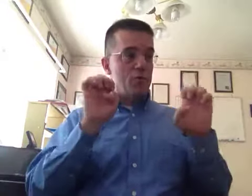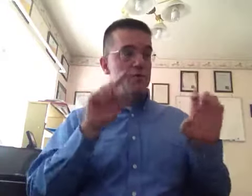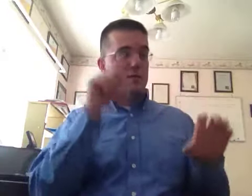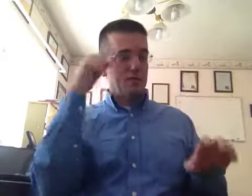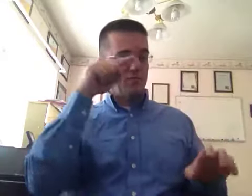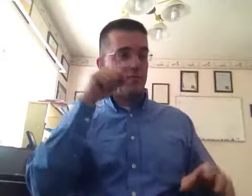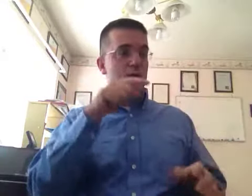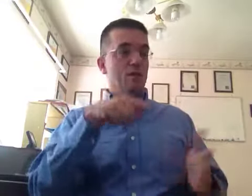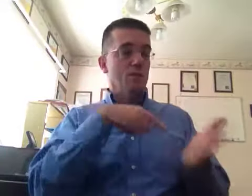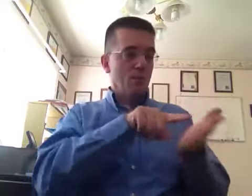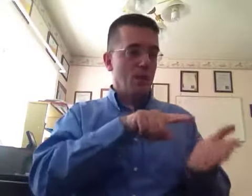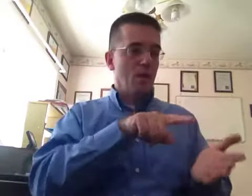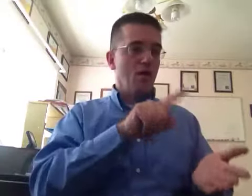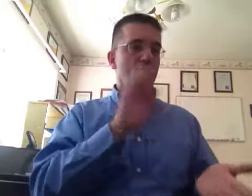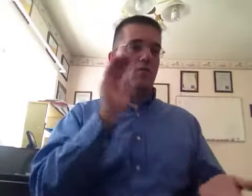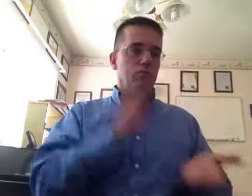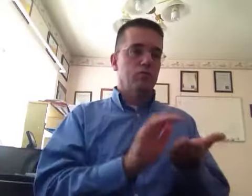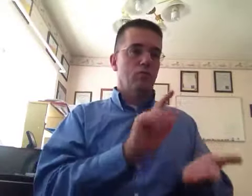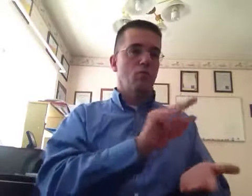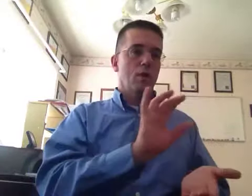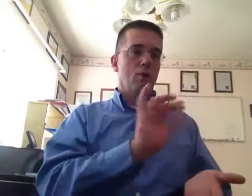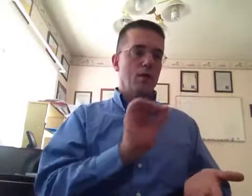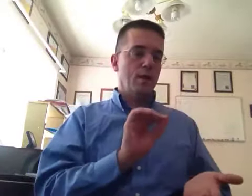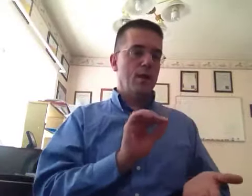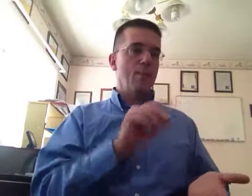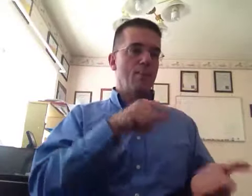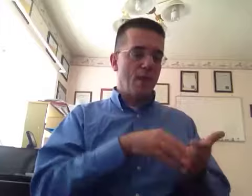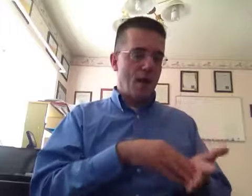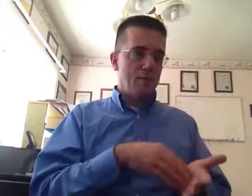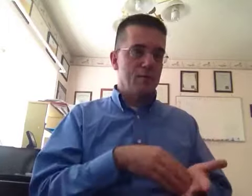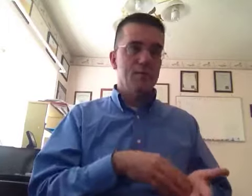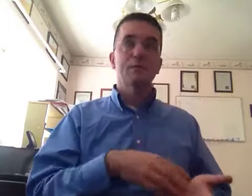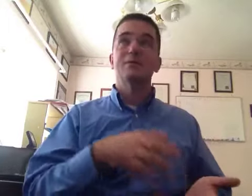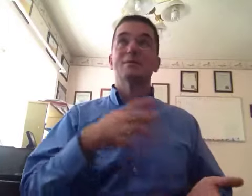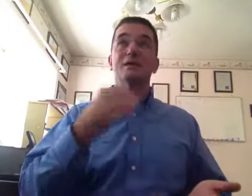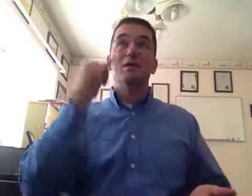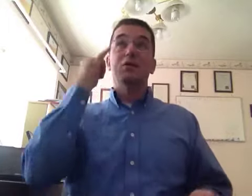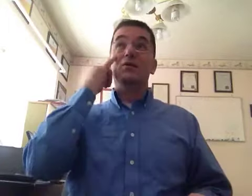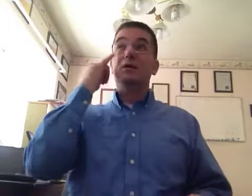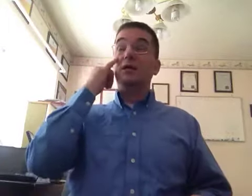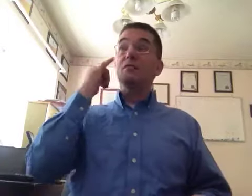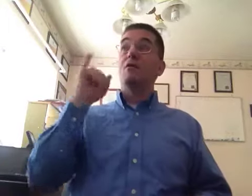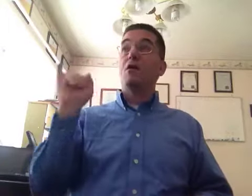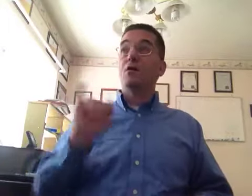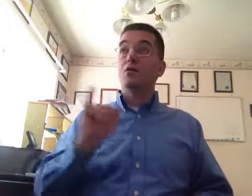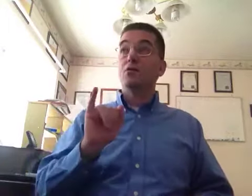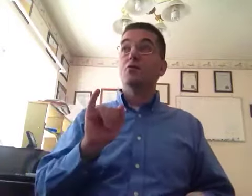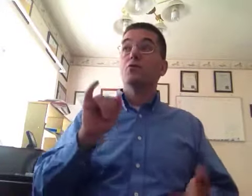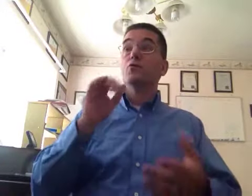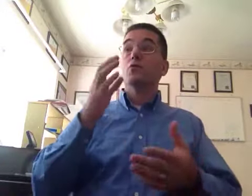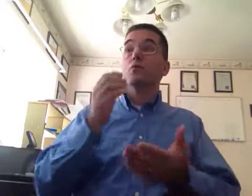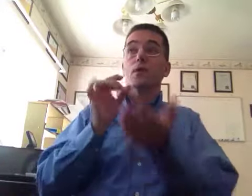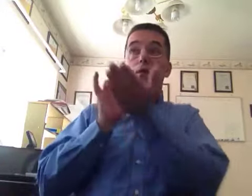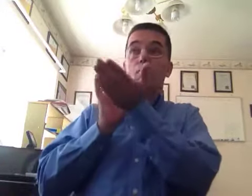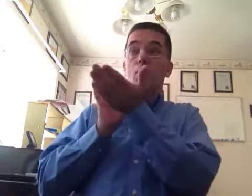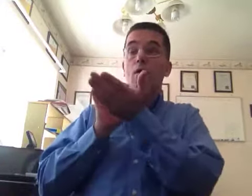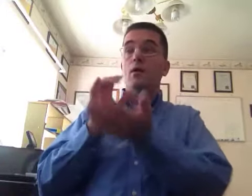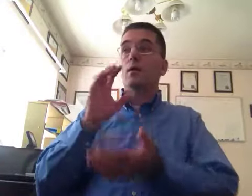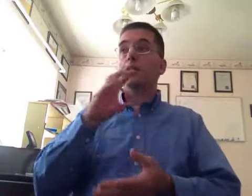I mean, if our insurance goes away... Out of pocket. If our insurance were to go away, which right now we've got good insurance...